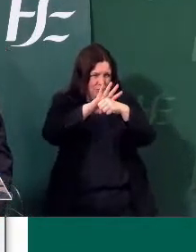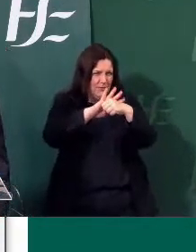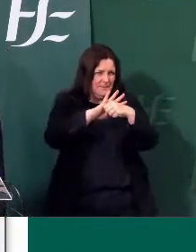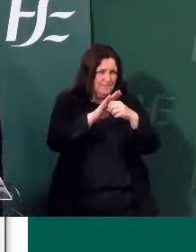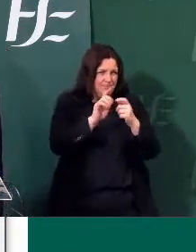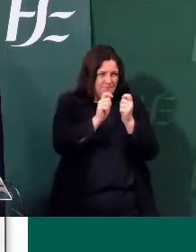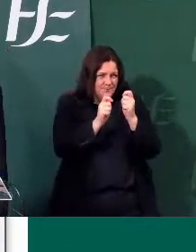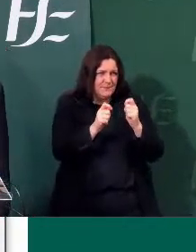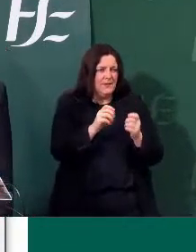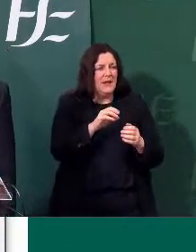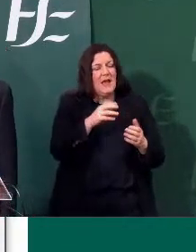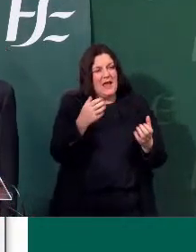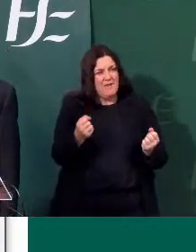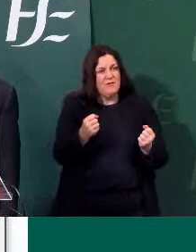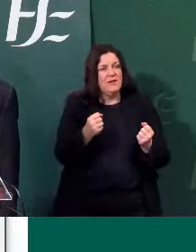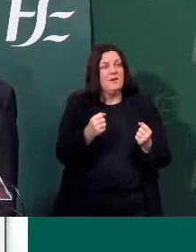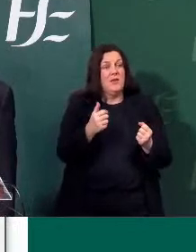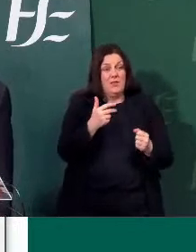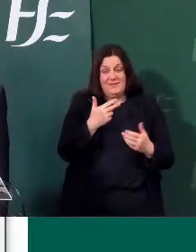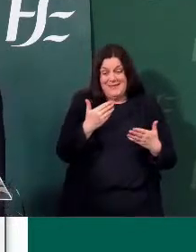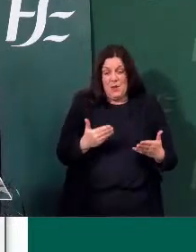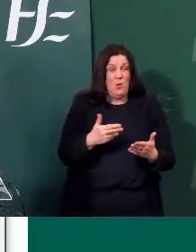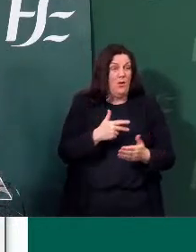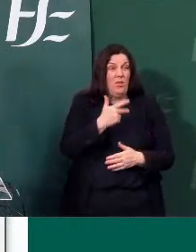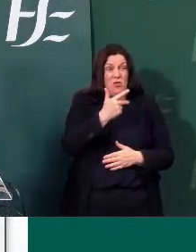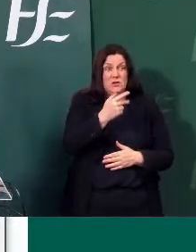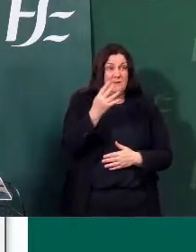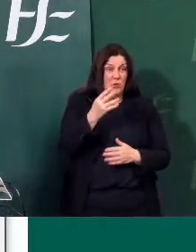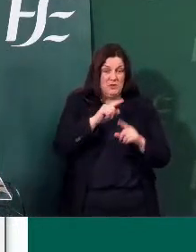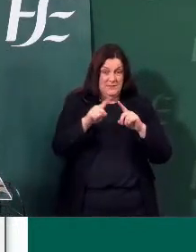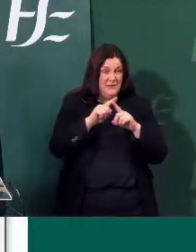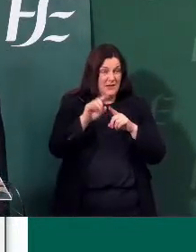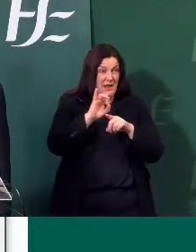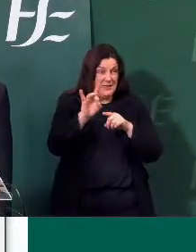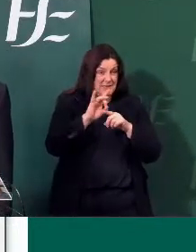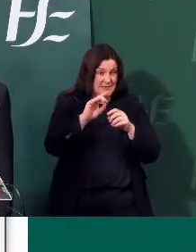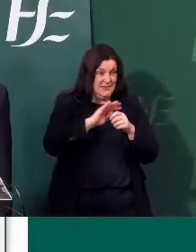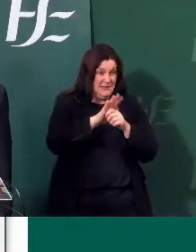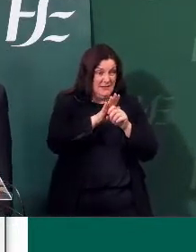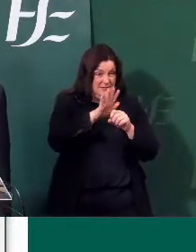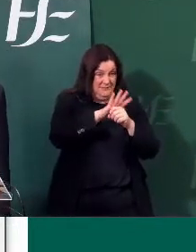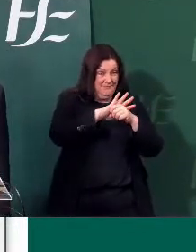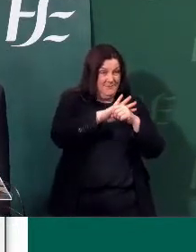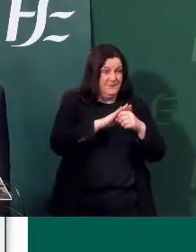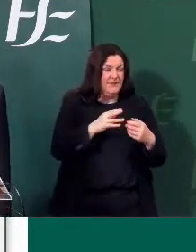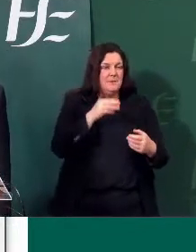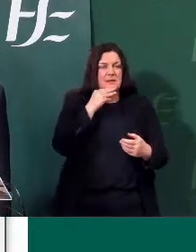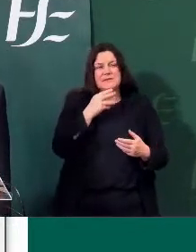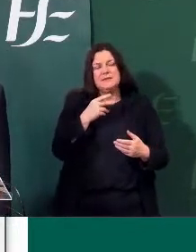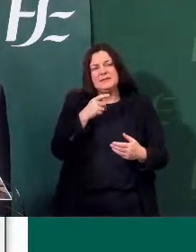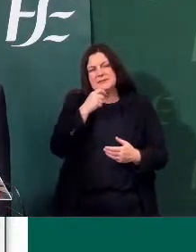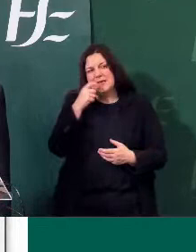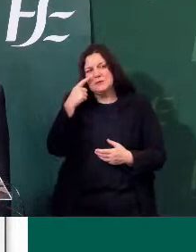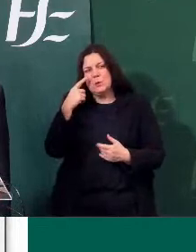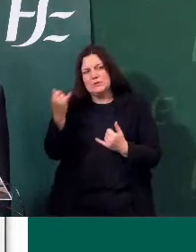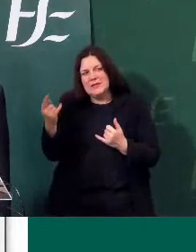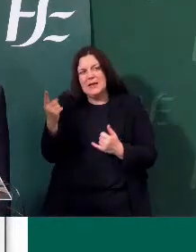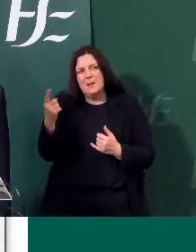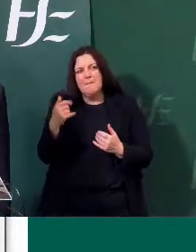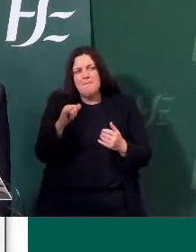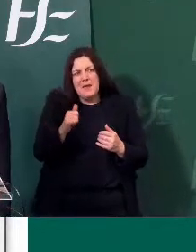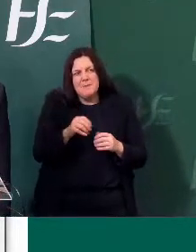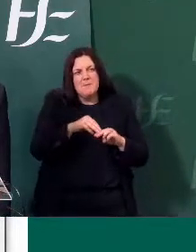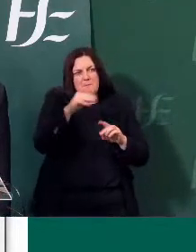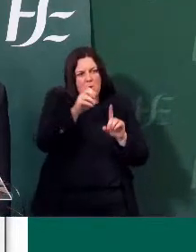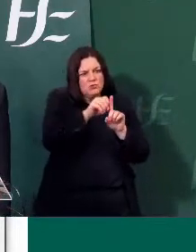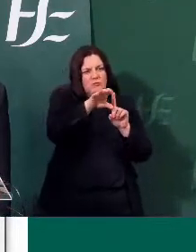24 and 34 mutations that around the area that suggests that this may be a more transmissible version,